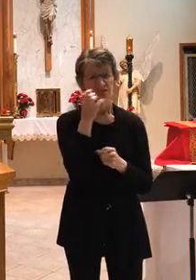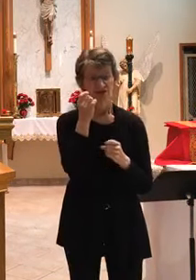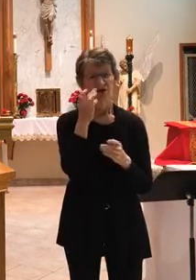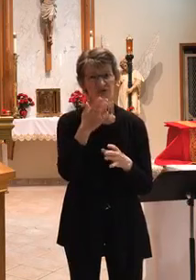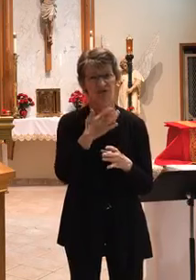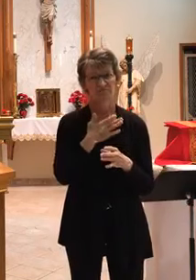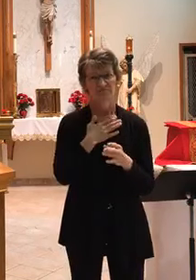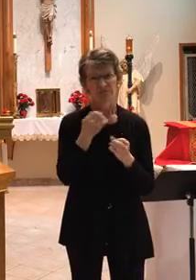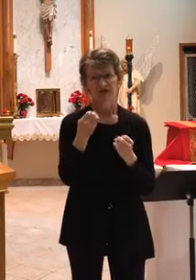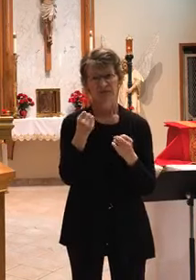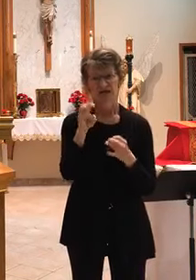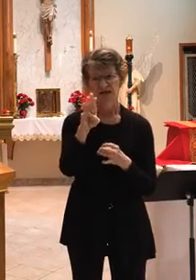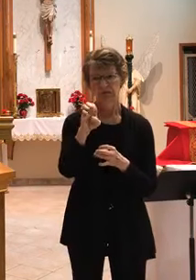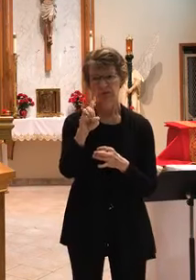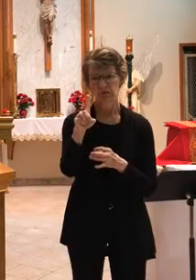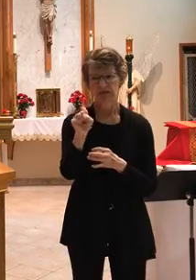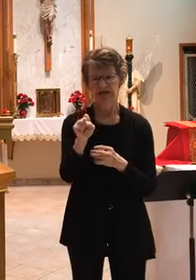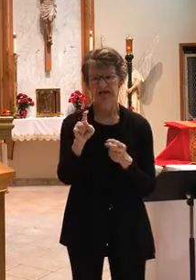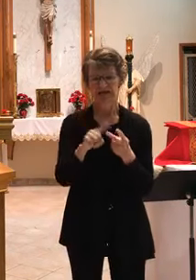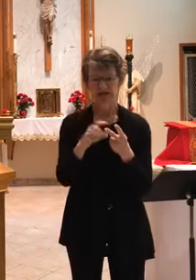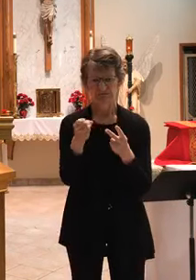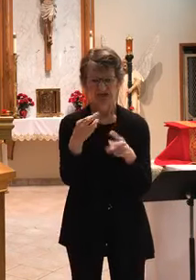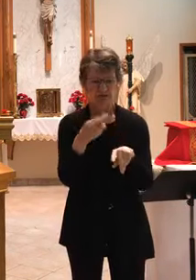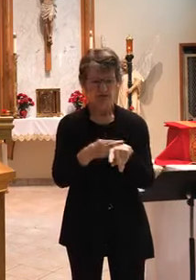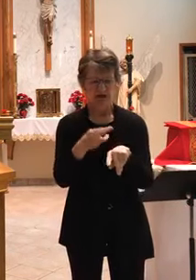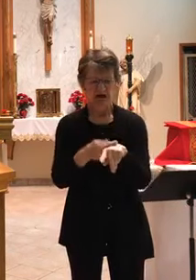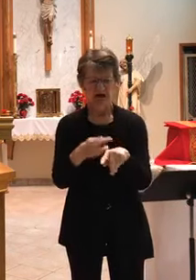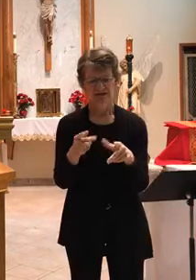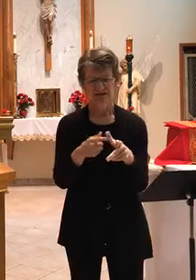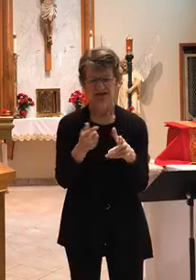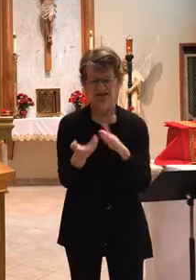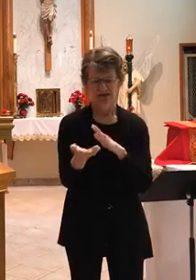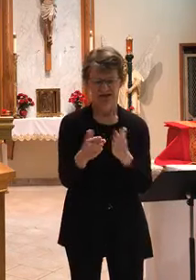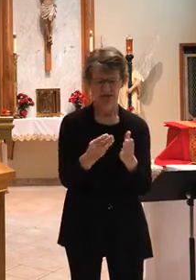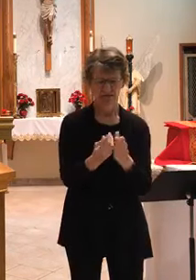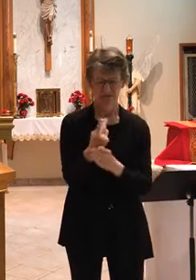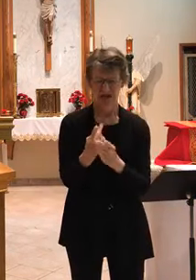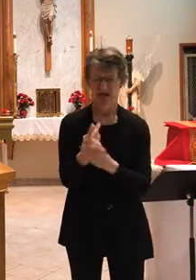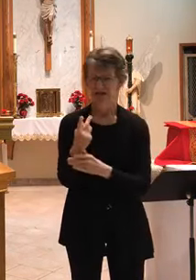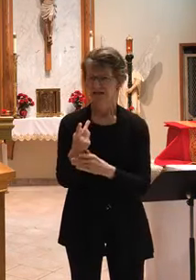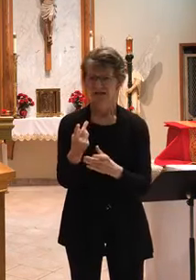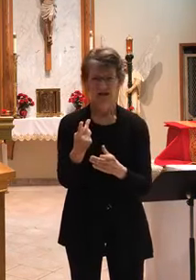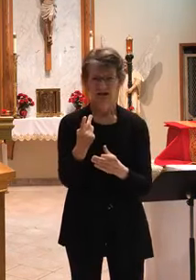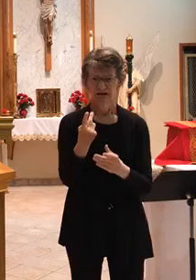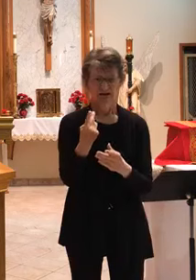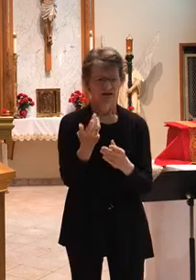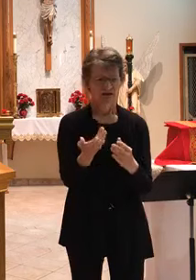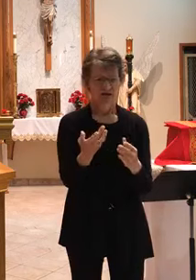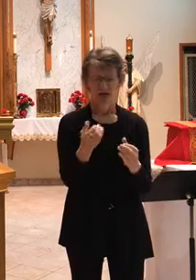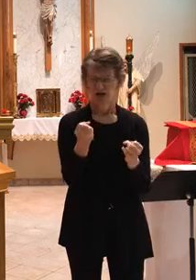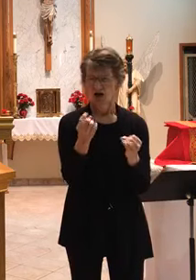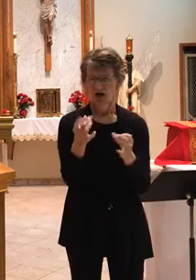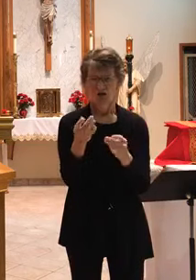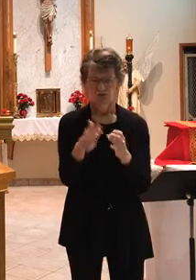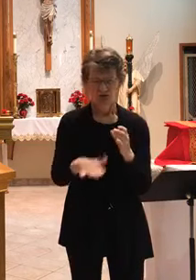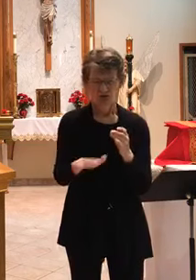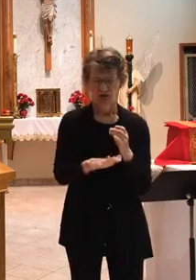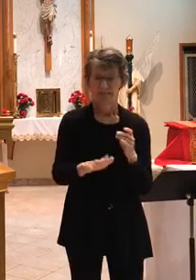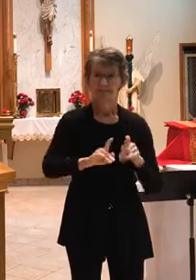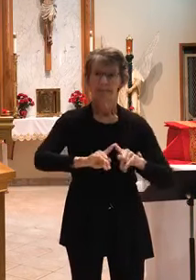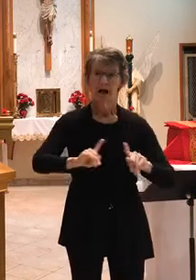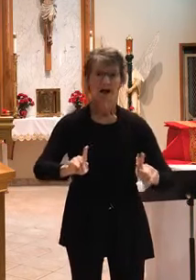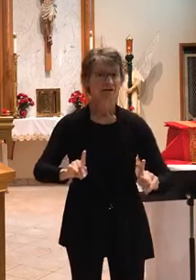I think that there's lots of rocks, there's all sorts of dead plants I'm taking out of there, and the weeds are coming up great.